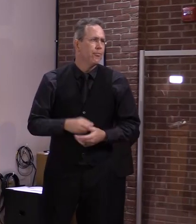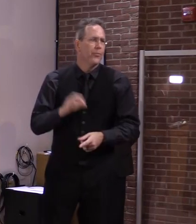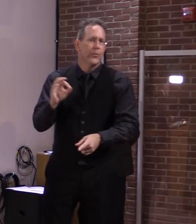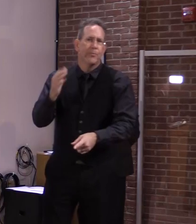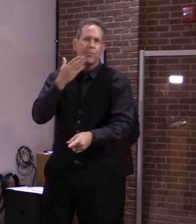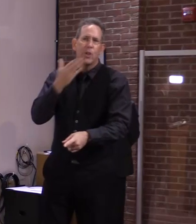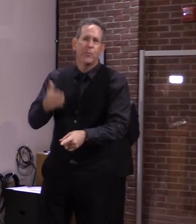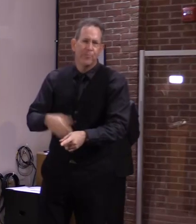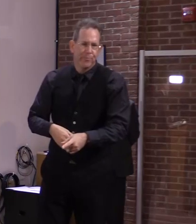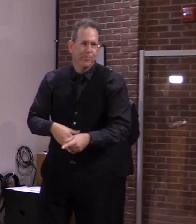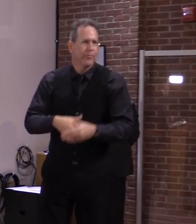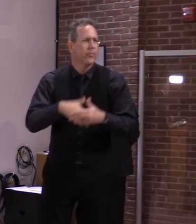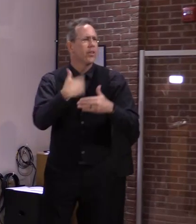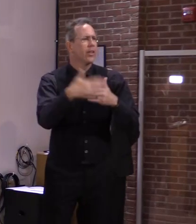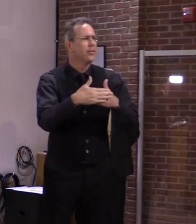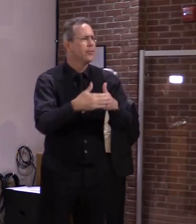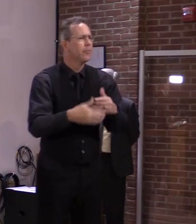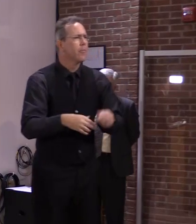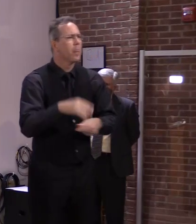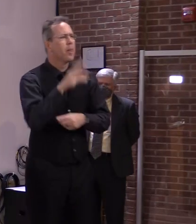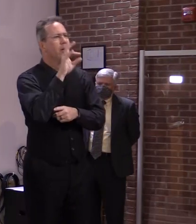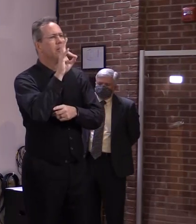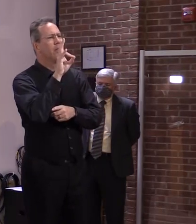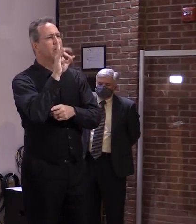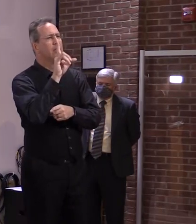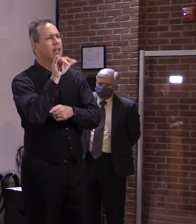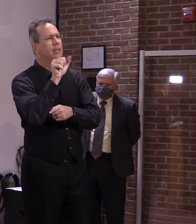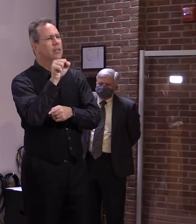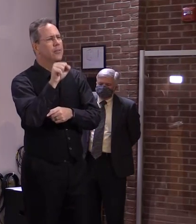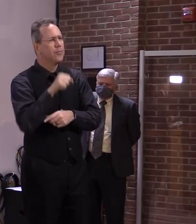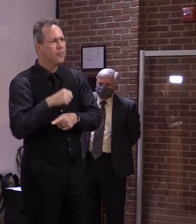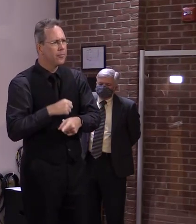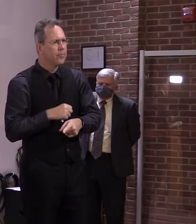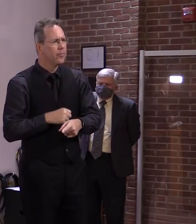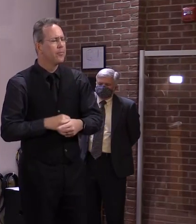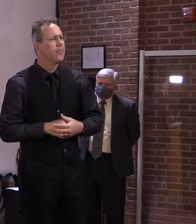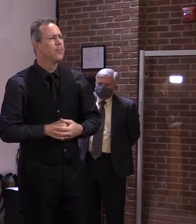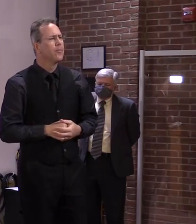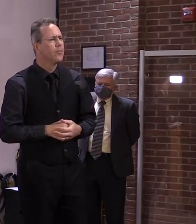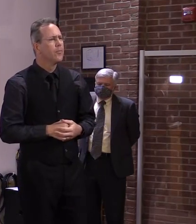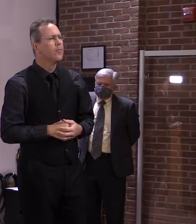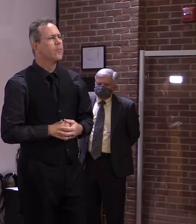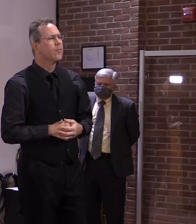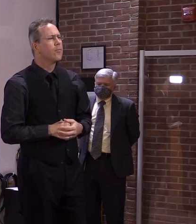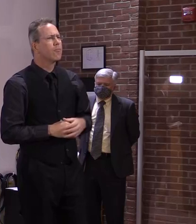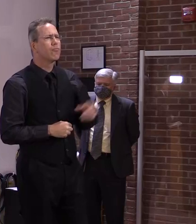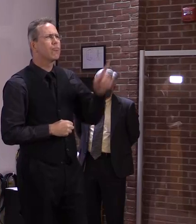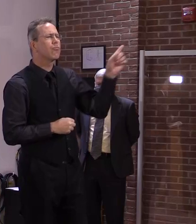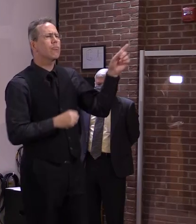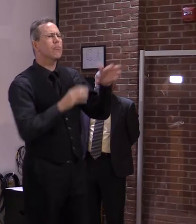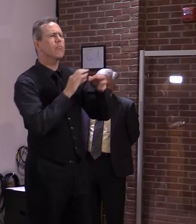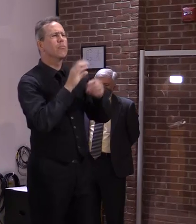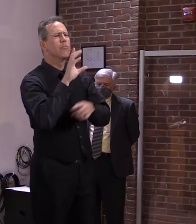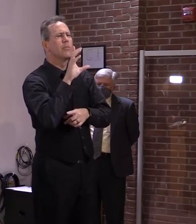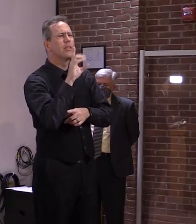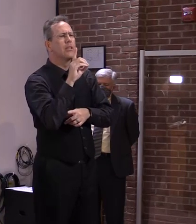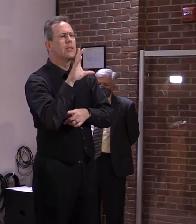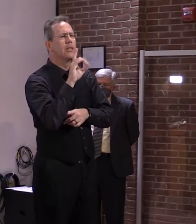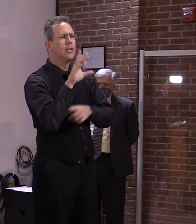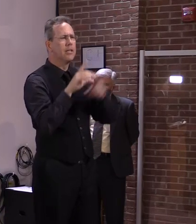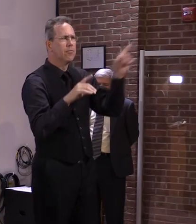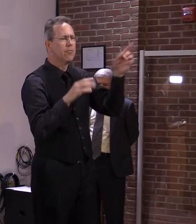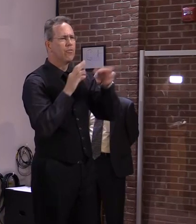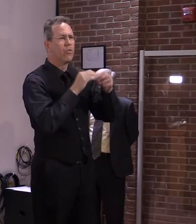Hi, everyone. The CDC announcement about masking recommendation seemed to surprise most